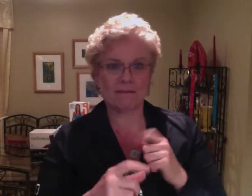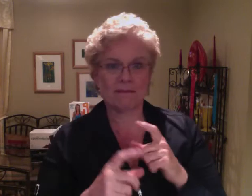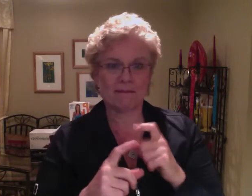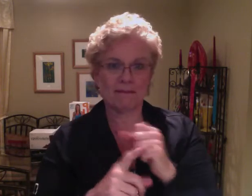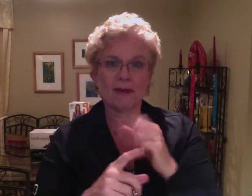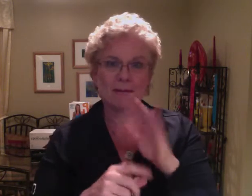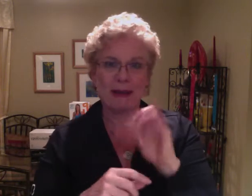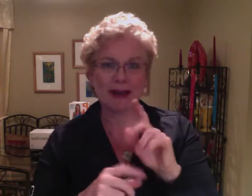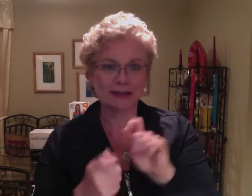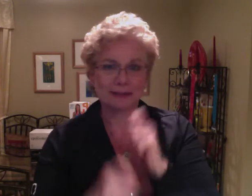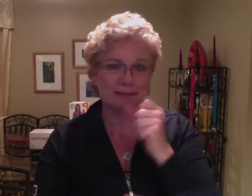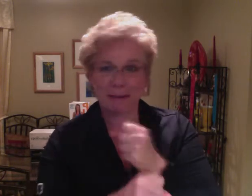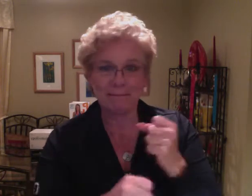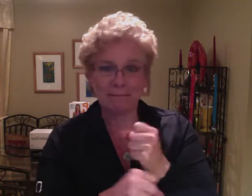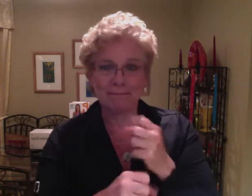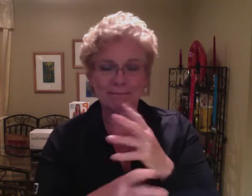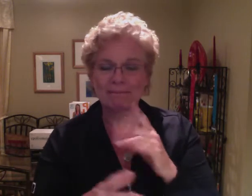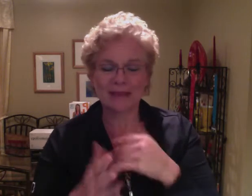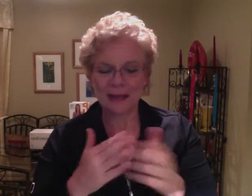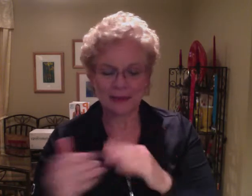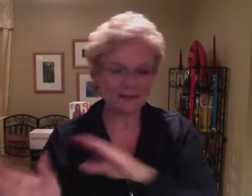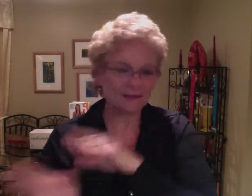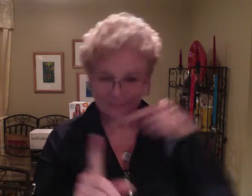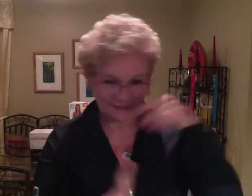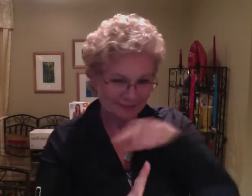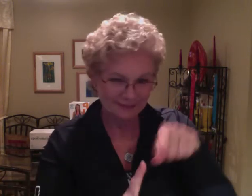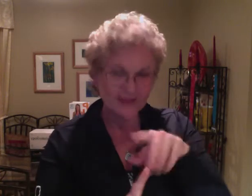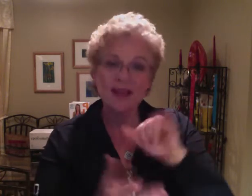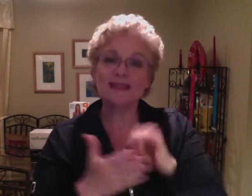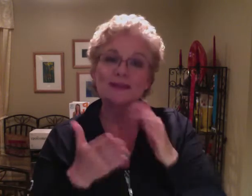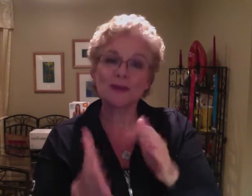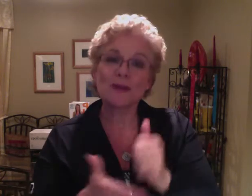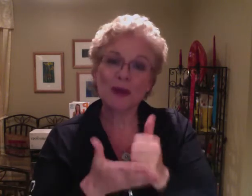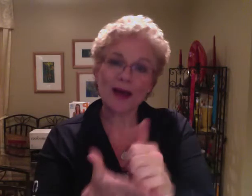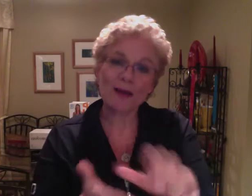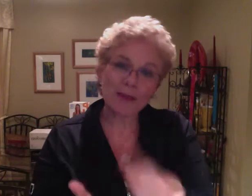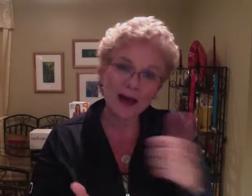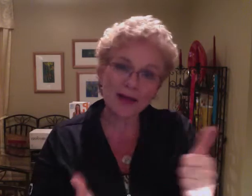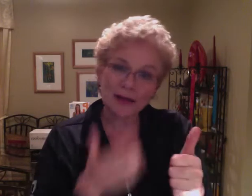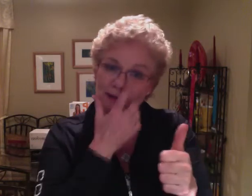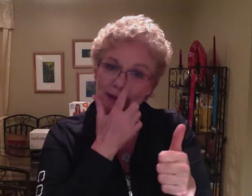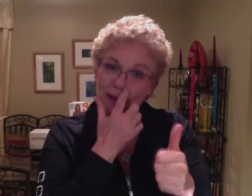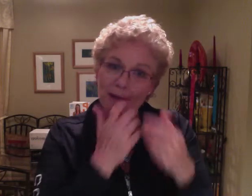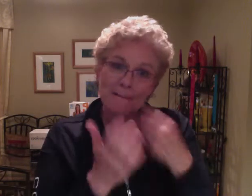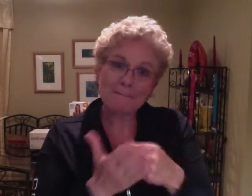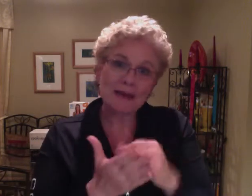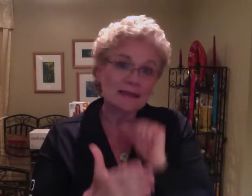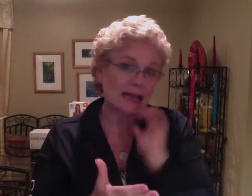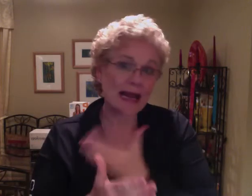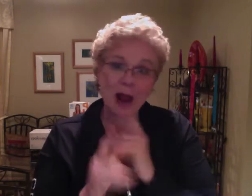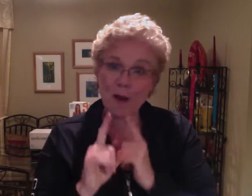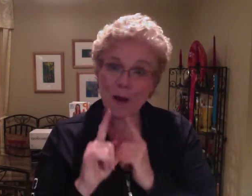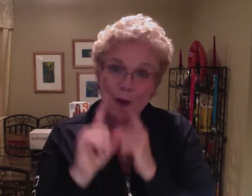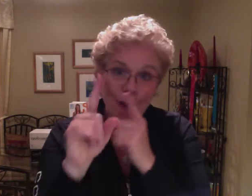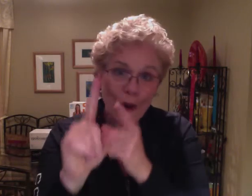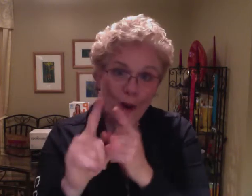to possibly make money or help others. And money is not our goal, but through helping others, it's changed